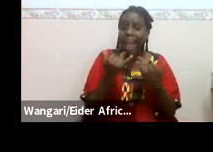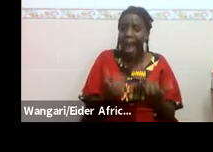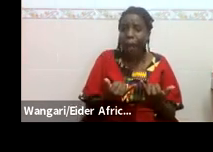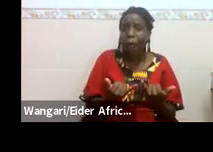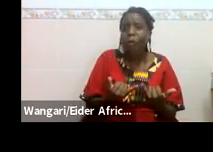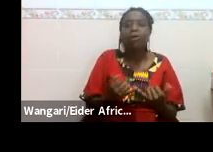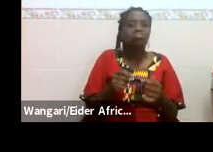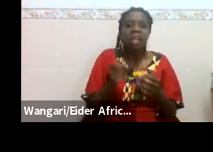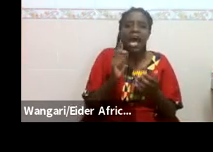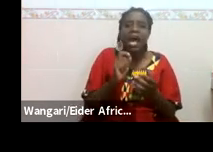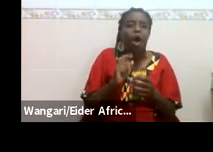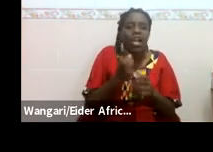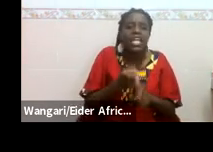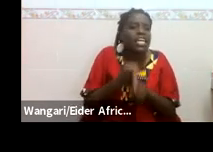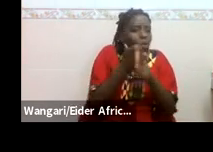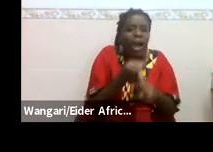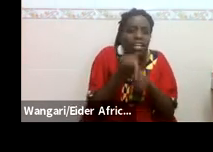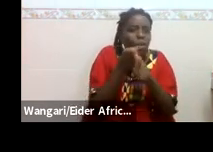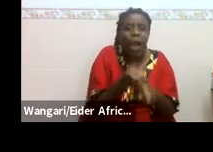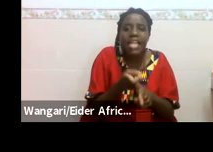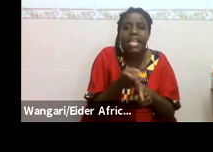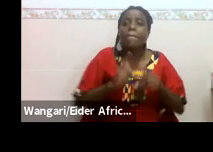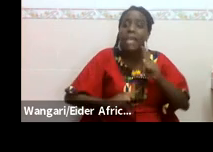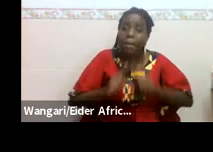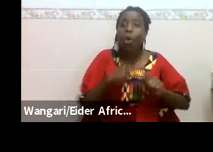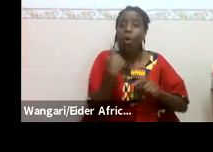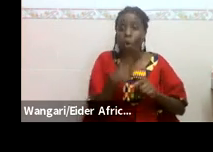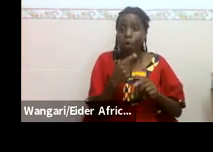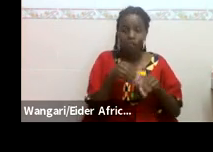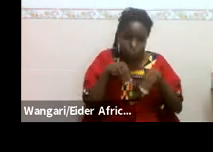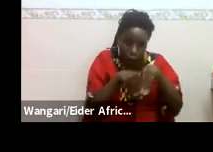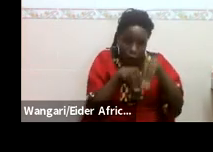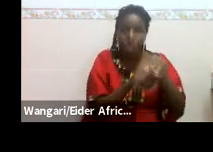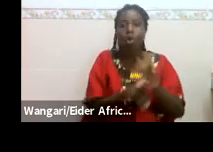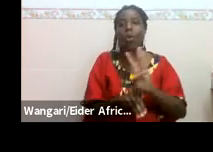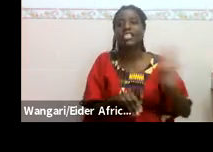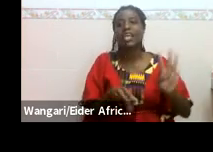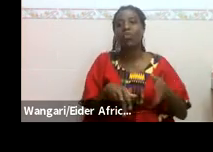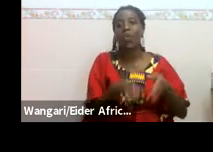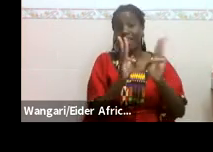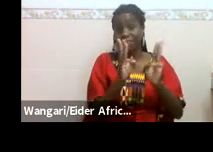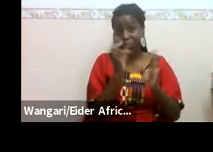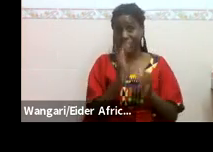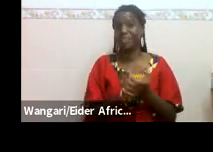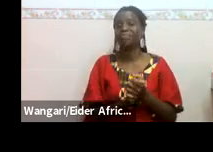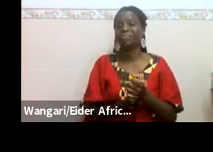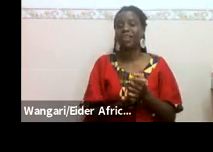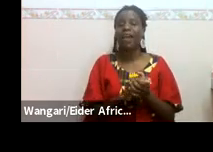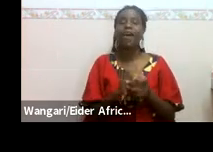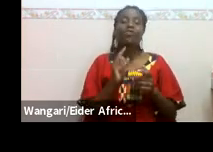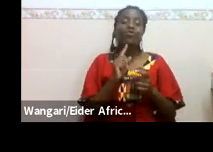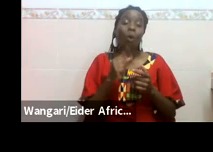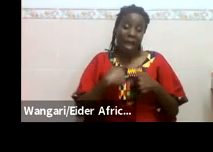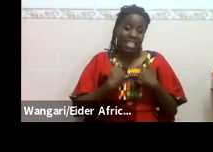for becoming the people who have been oppressing you. And I would encourage you to